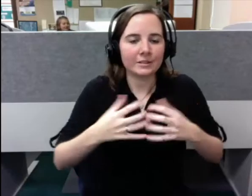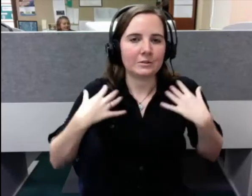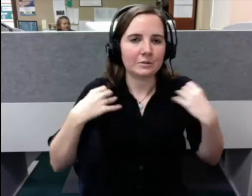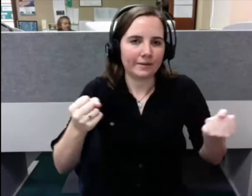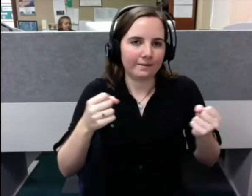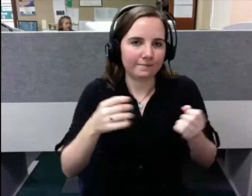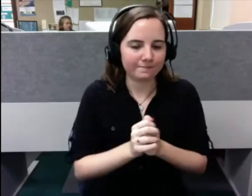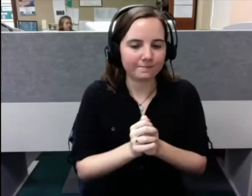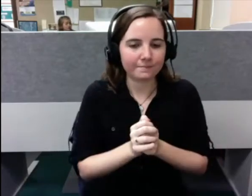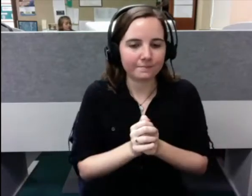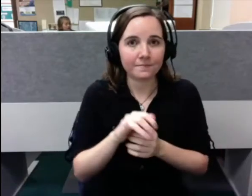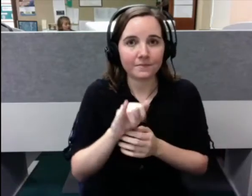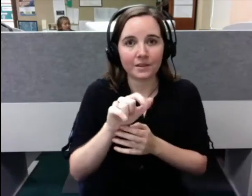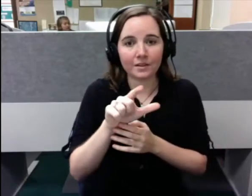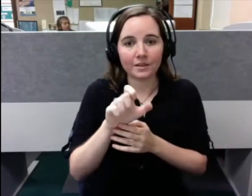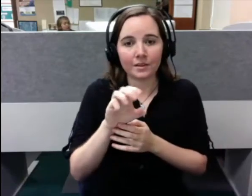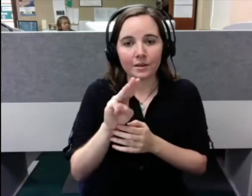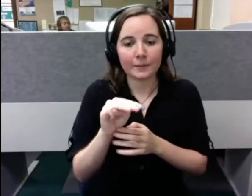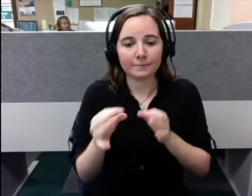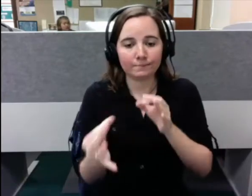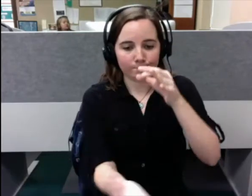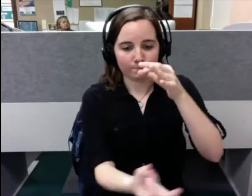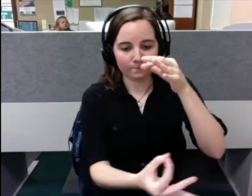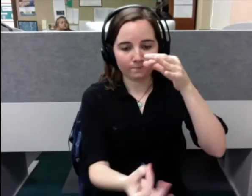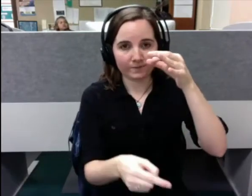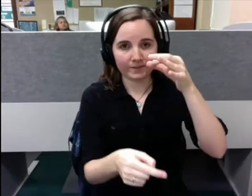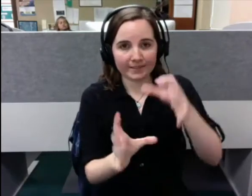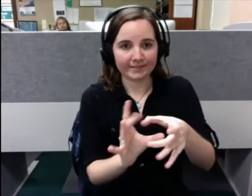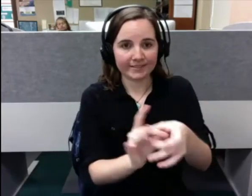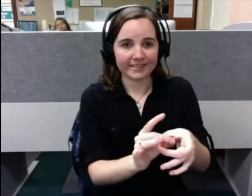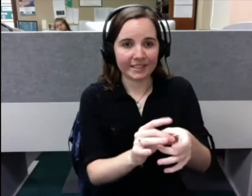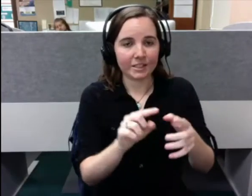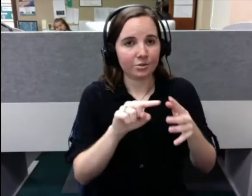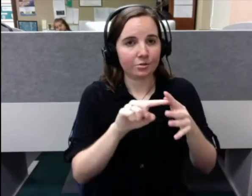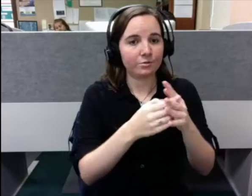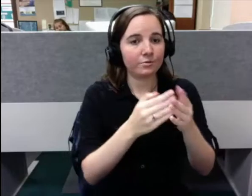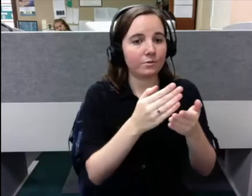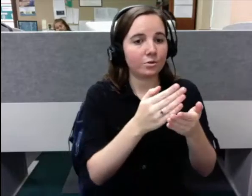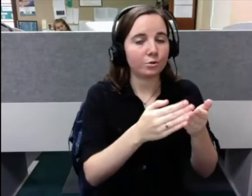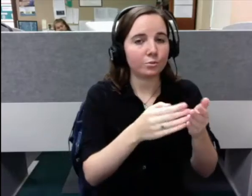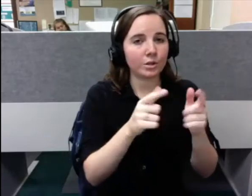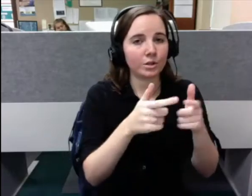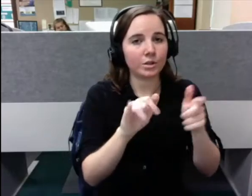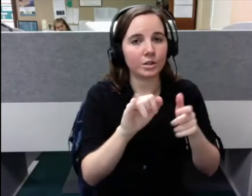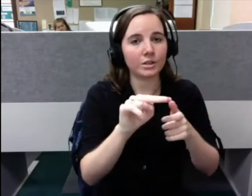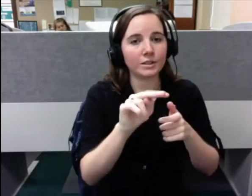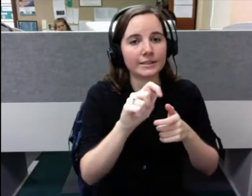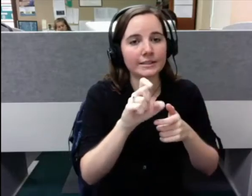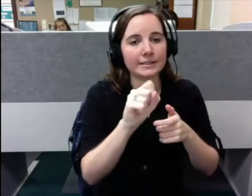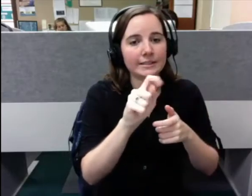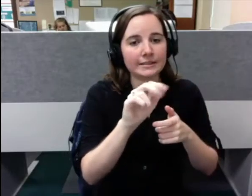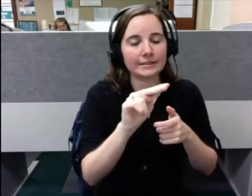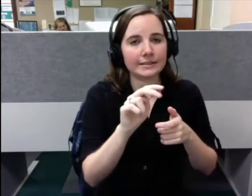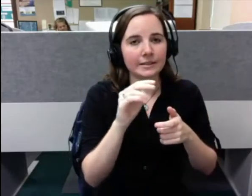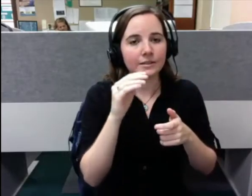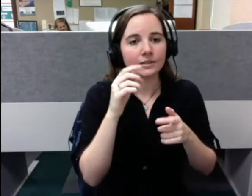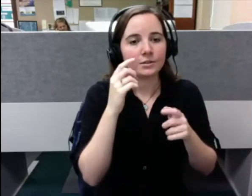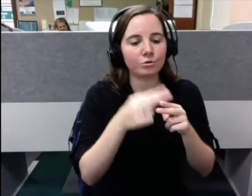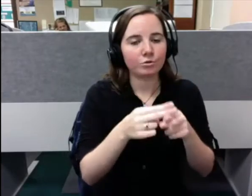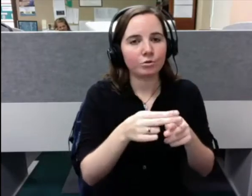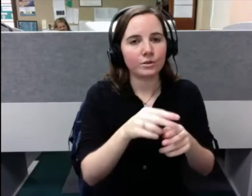ileum of the small intestine is connected to the first portion of the large intestine, known as the cecum, which is a small,